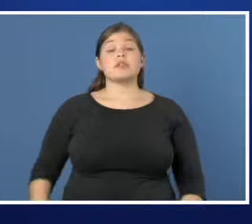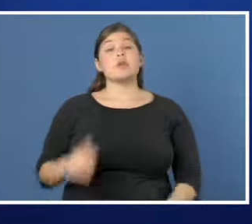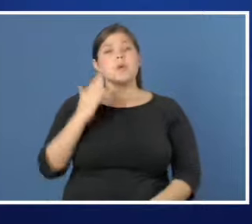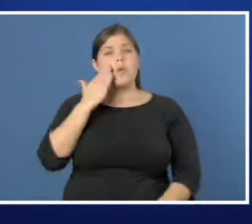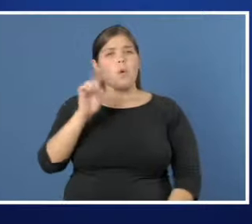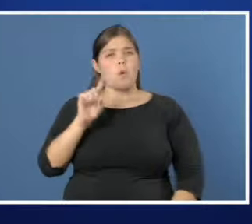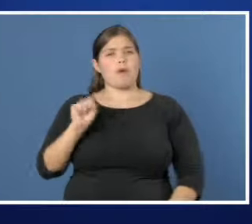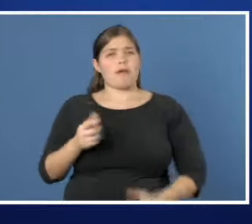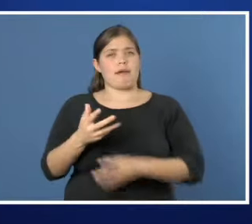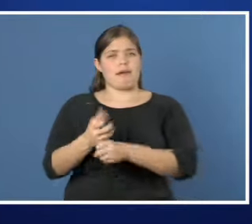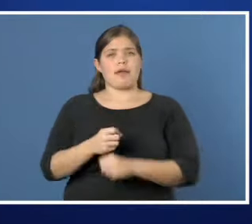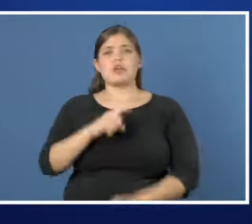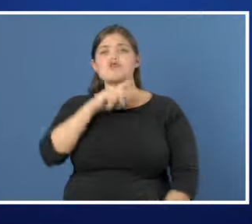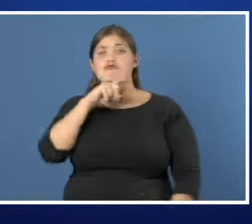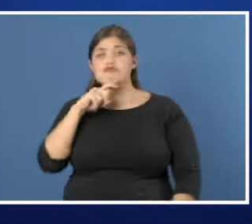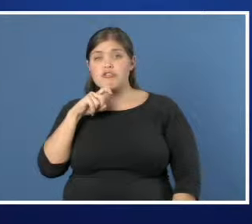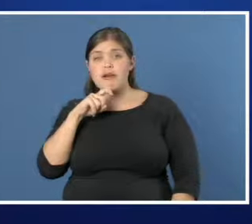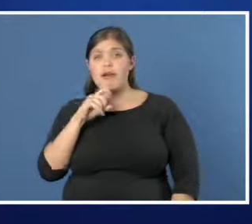door remains closed.